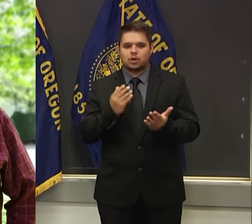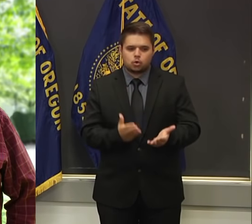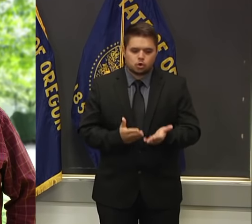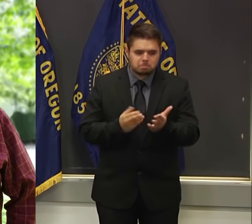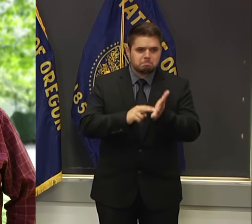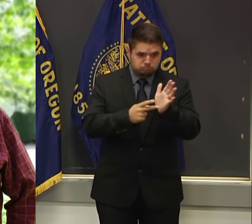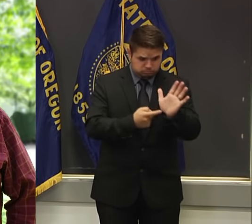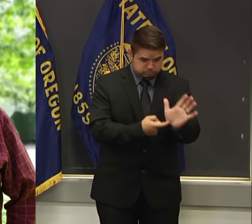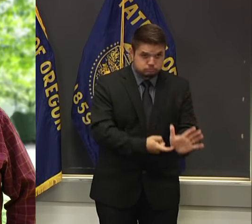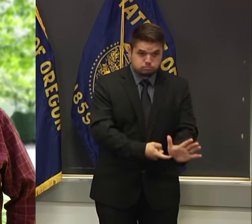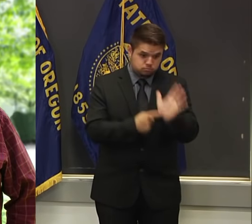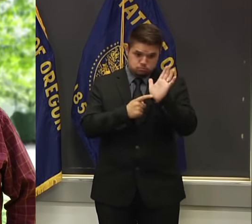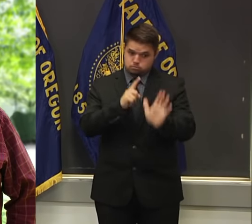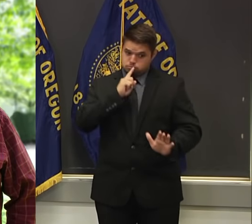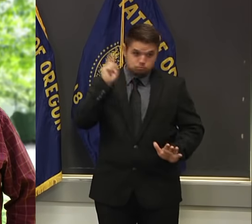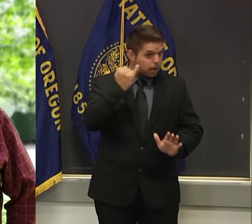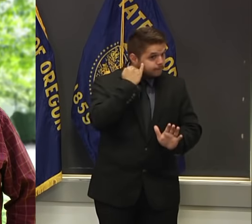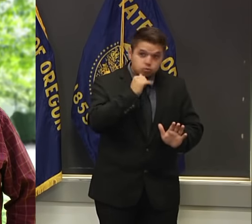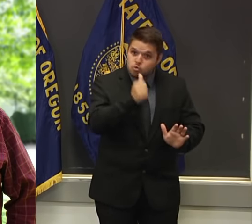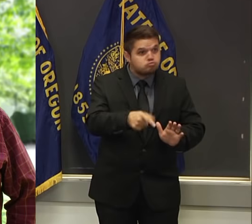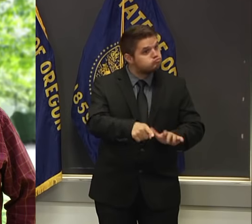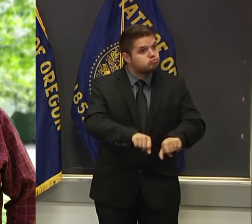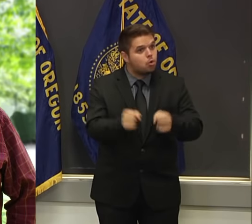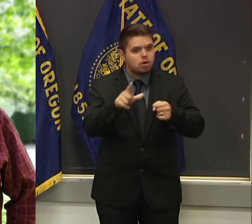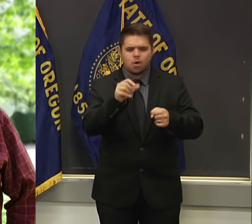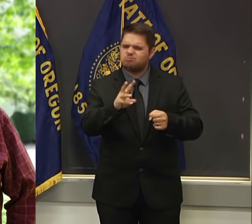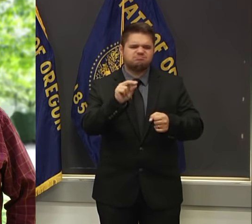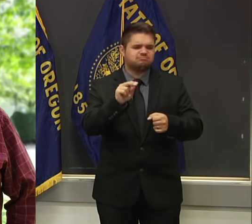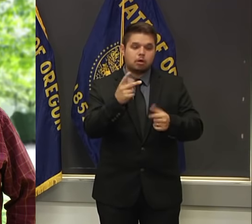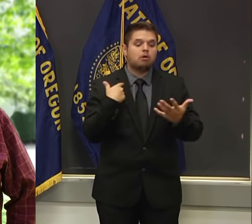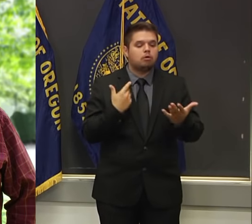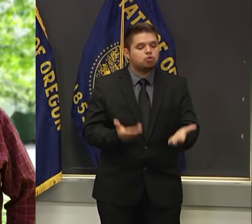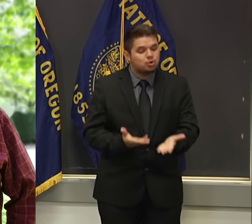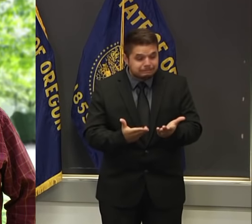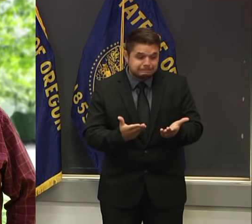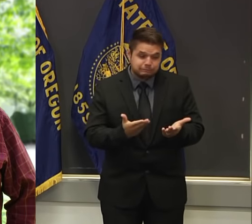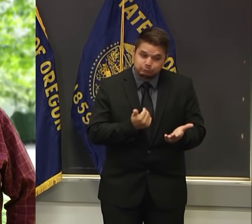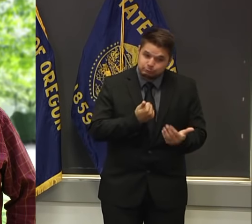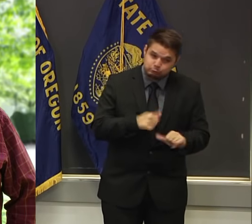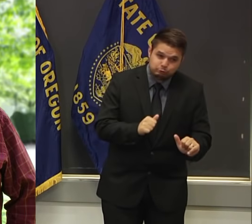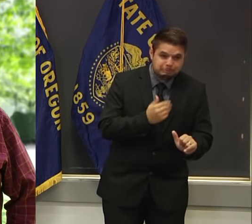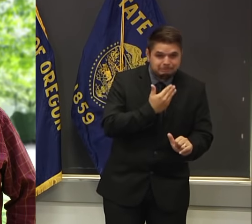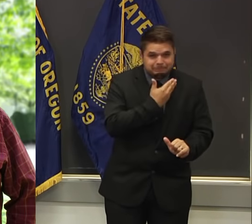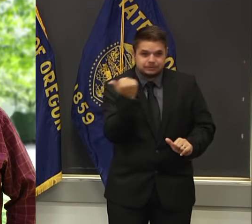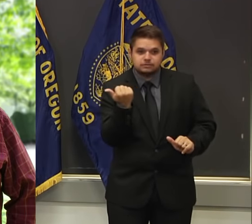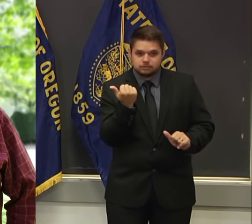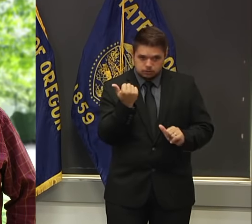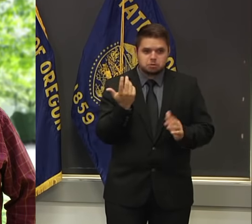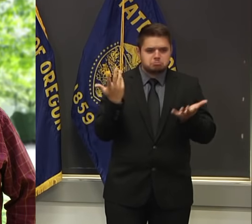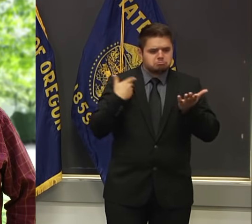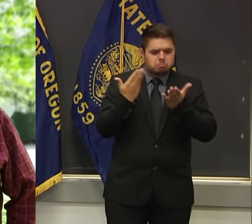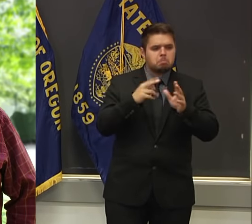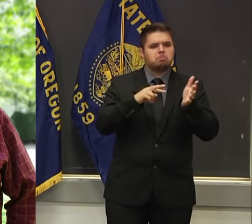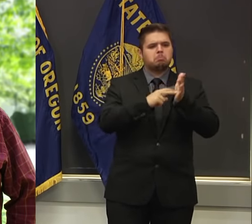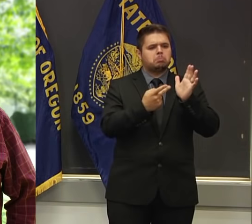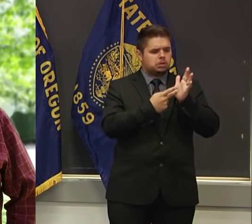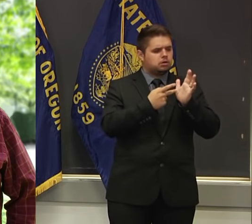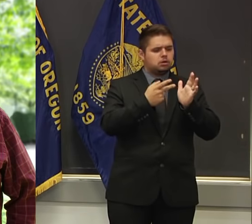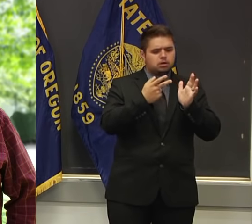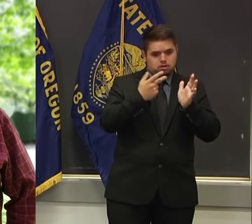that we approve of employers disregarding them. We issued them for a reason, and we hope that everybody in the state will